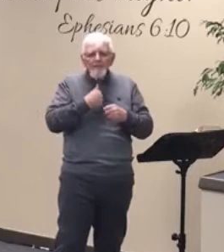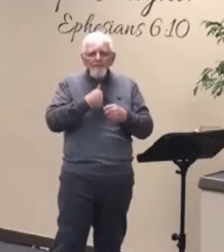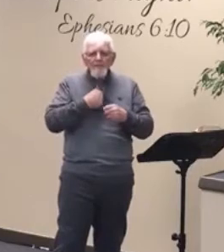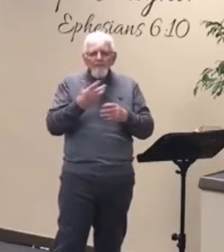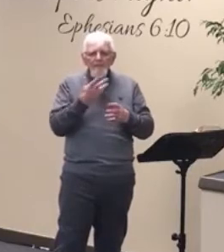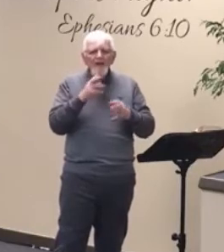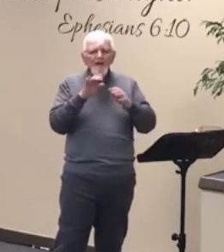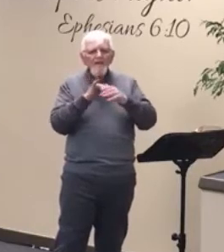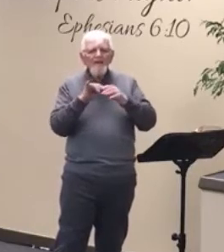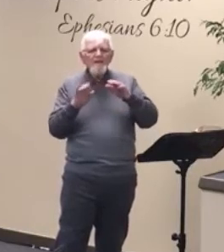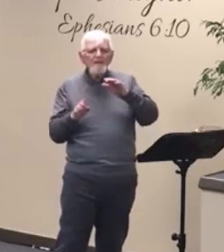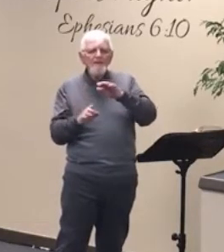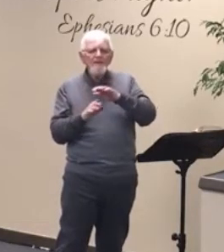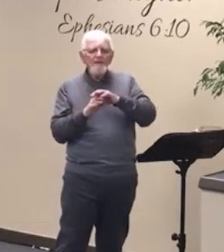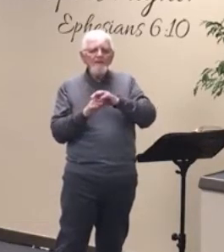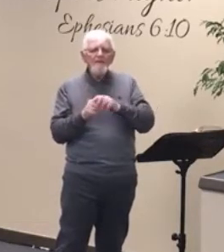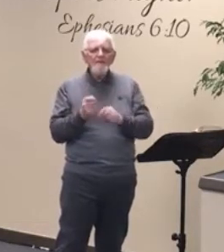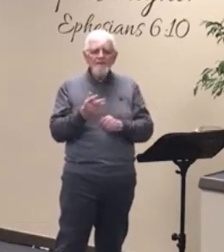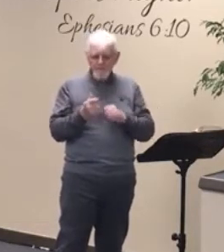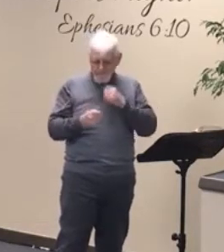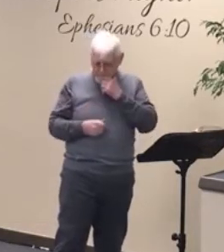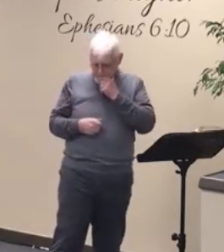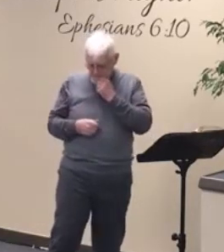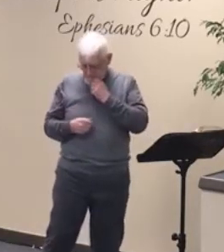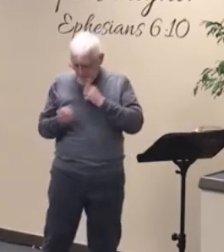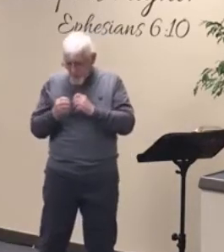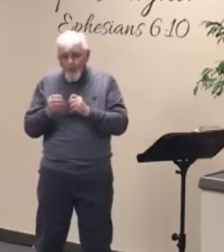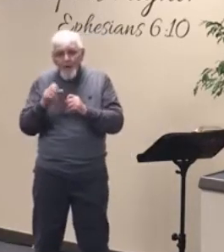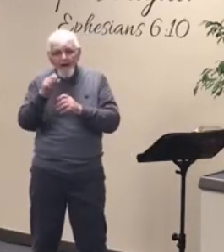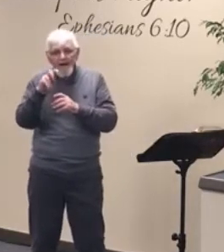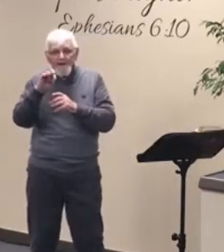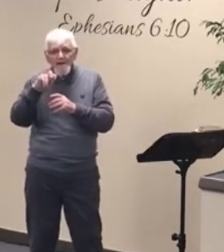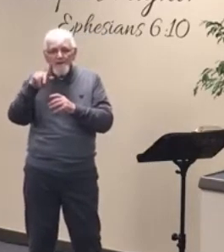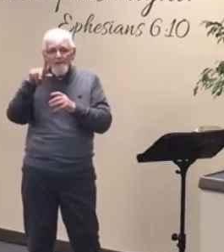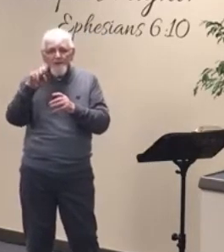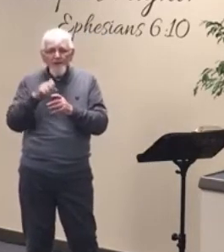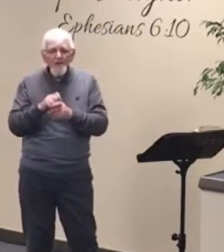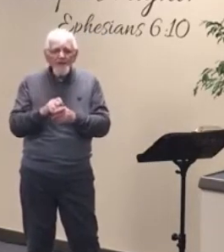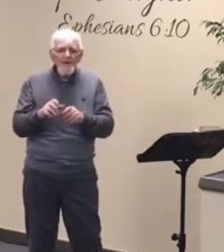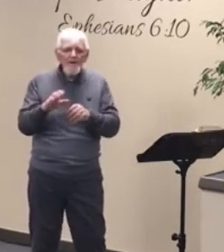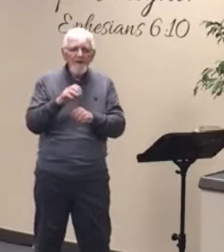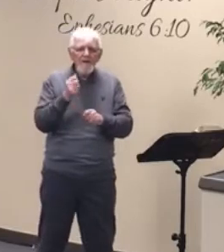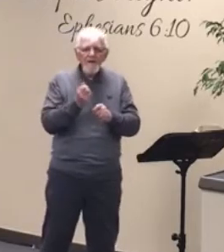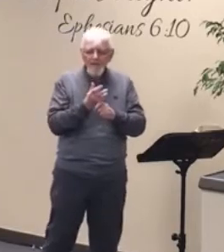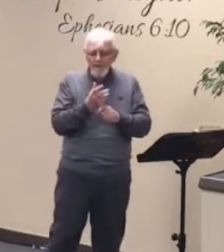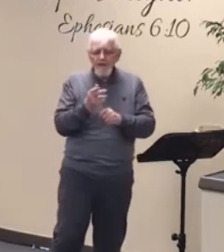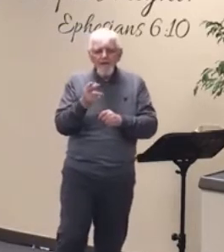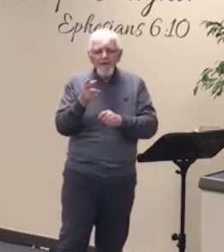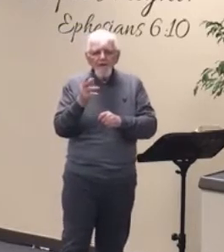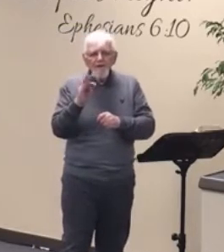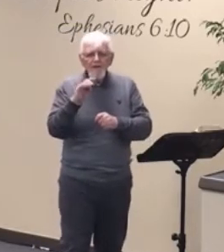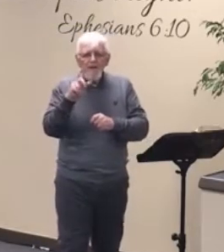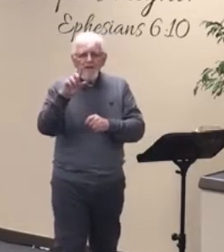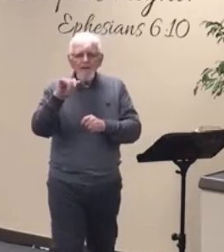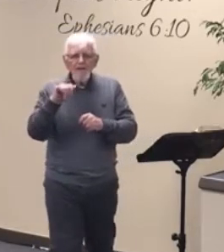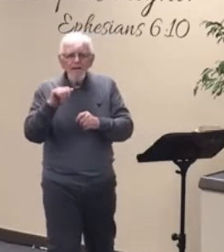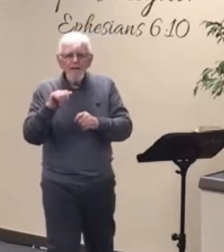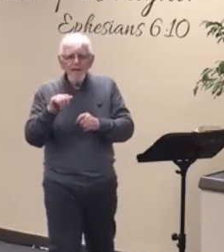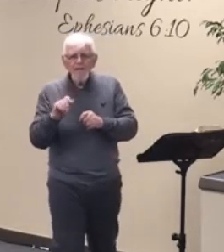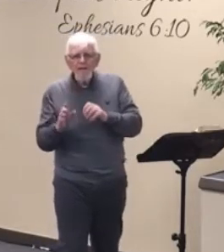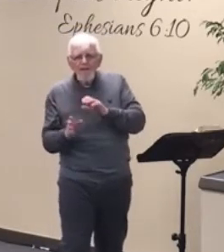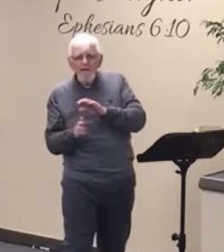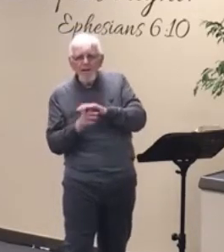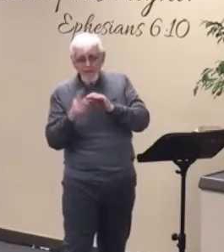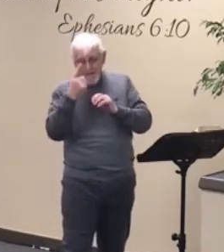entails. You could simplify it even more, although this doesn't cover everything. Humility is thinking about others instead